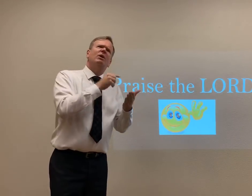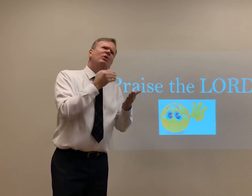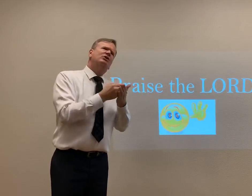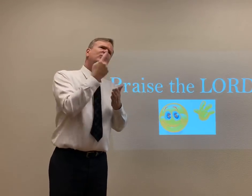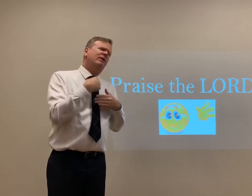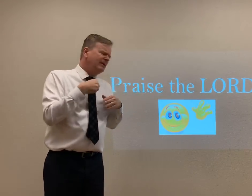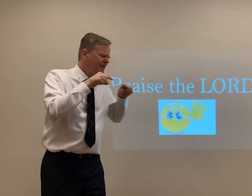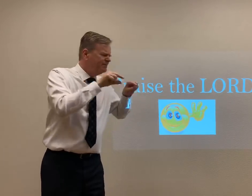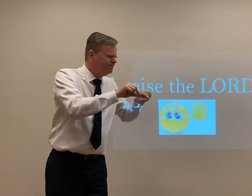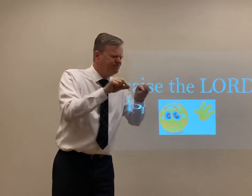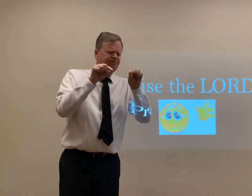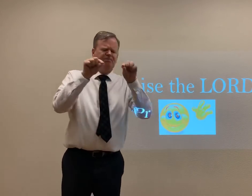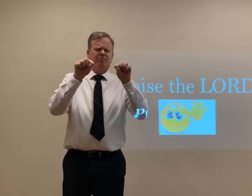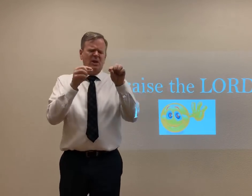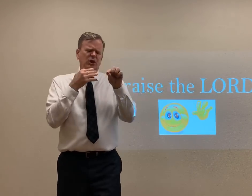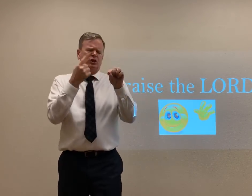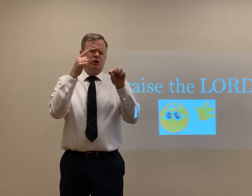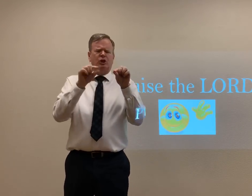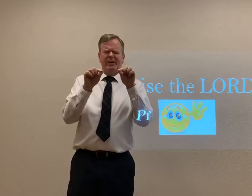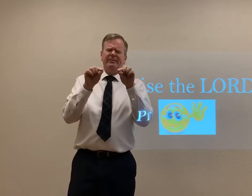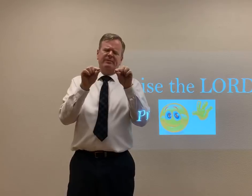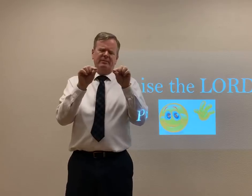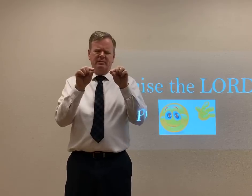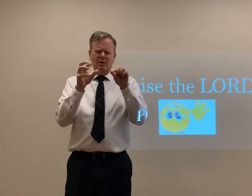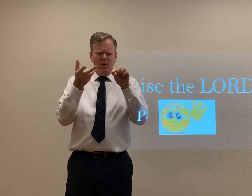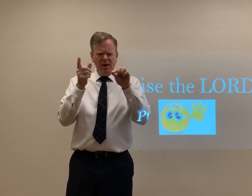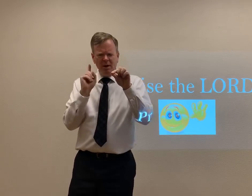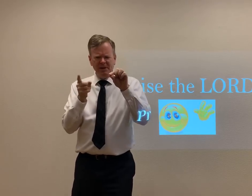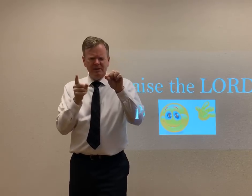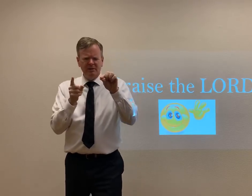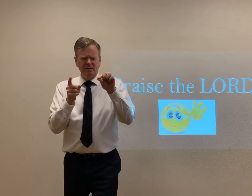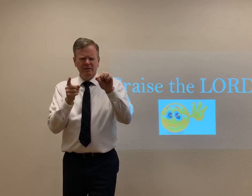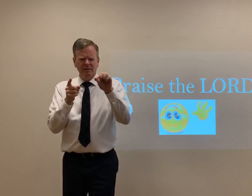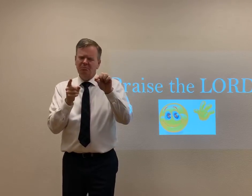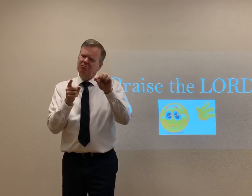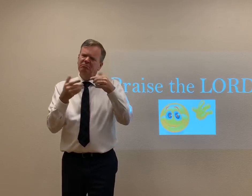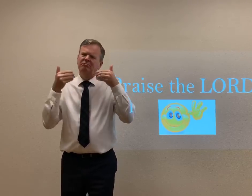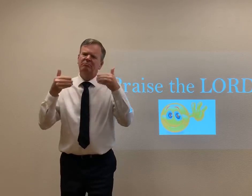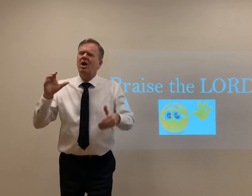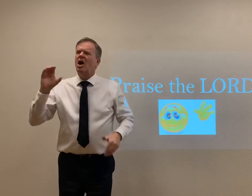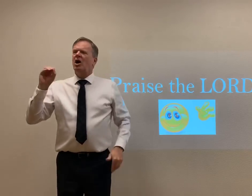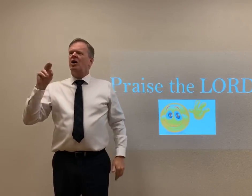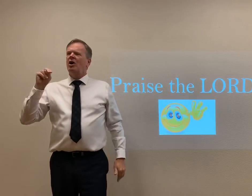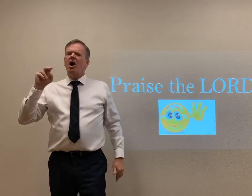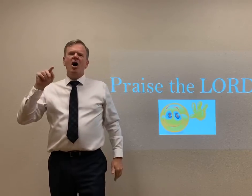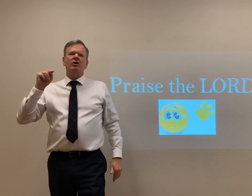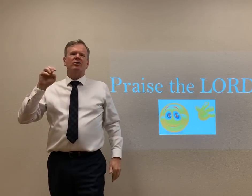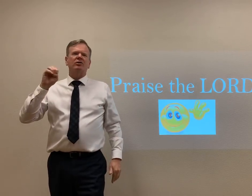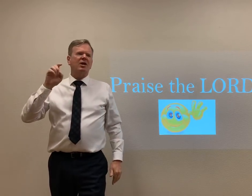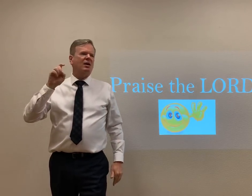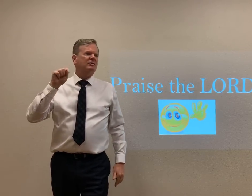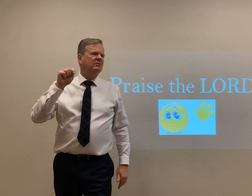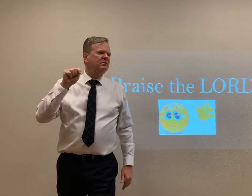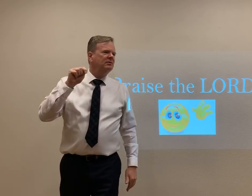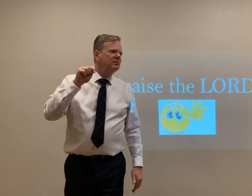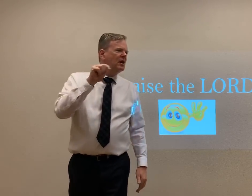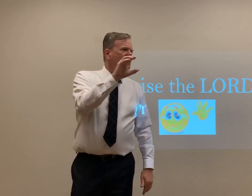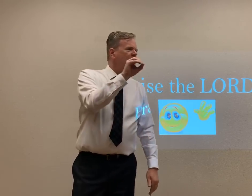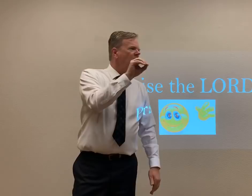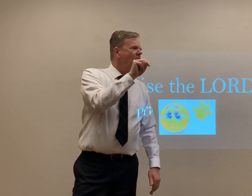was, this is a good scripture. It was one of those, oh, by the way, scriptures, and then I started reading into it, and I thought, okay, let's go ahead and look at this particular verse of scripture